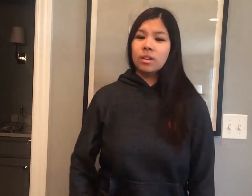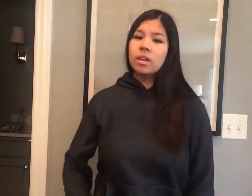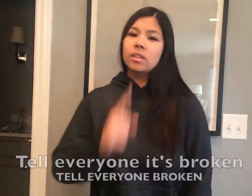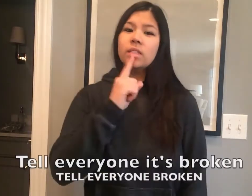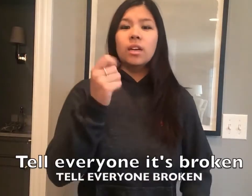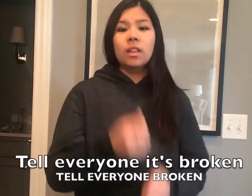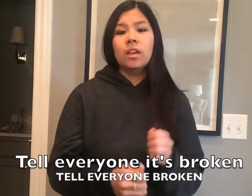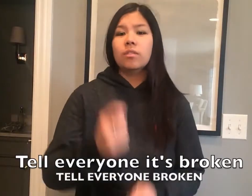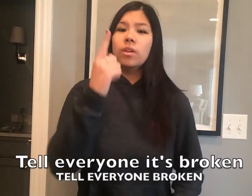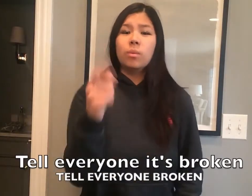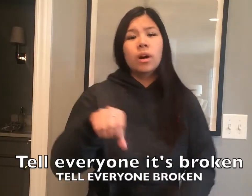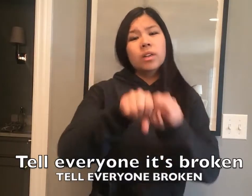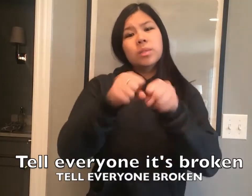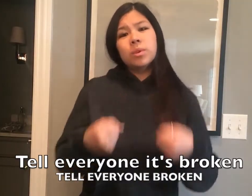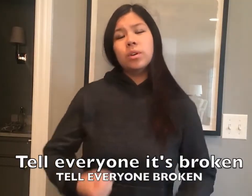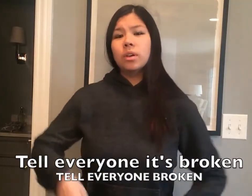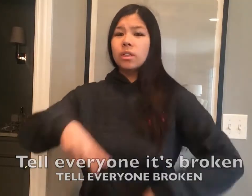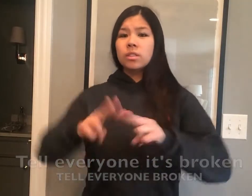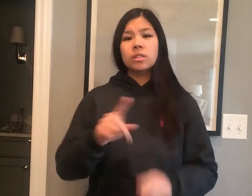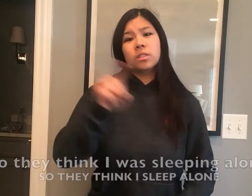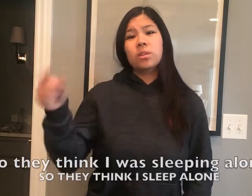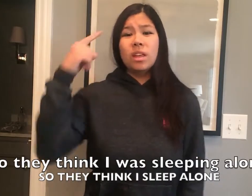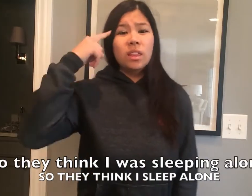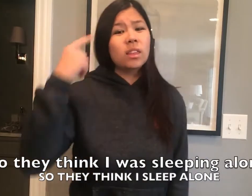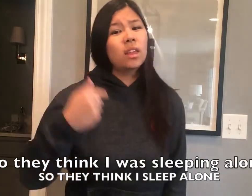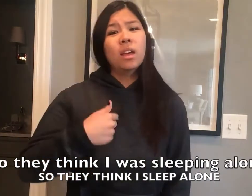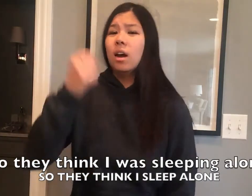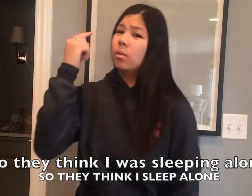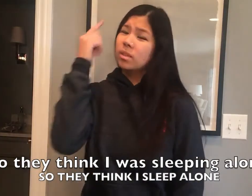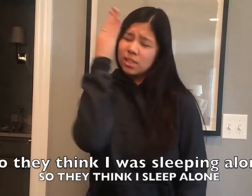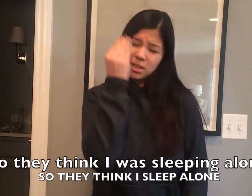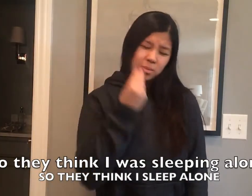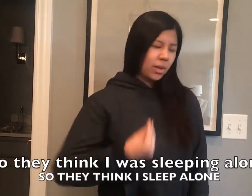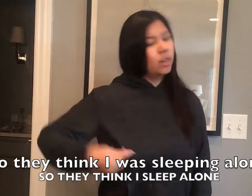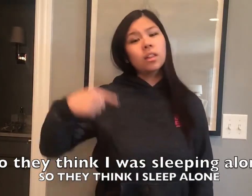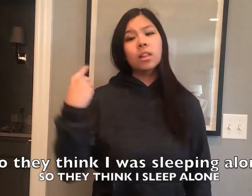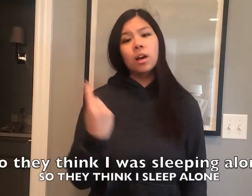Tell everyone it's broken, so they think that I was sleeping alone